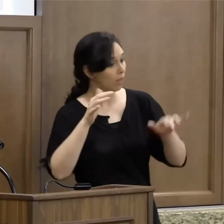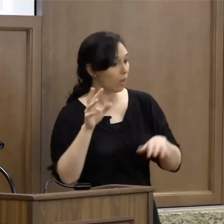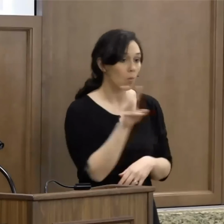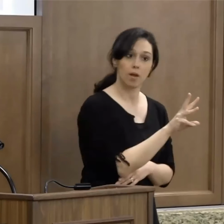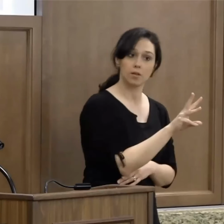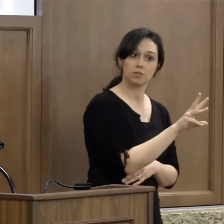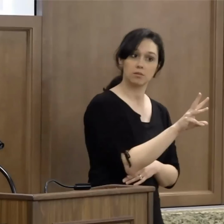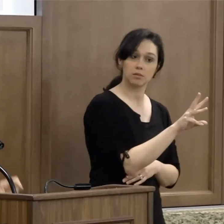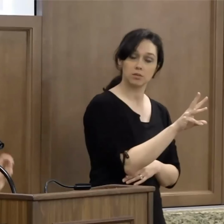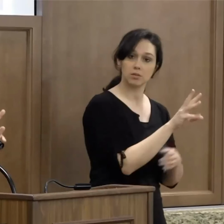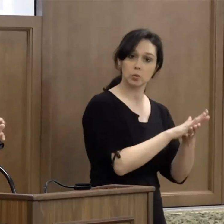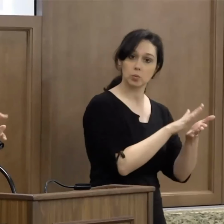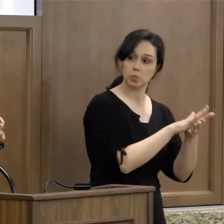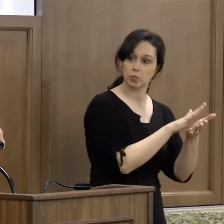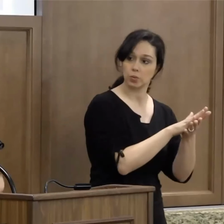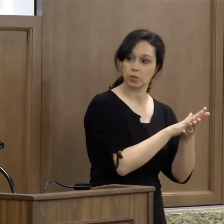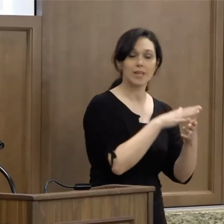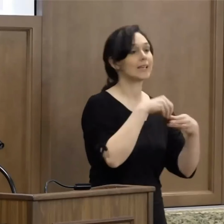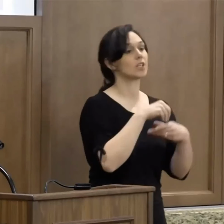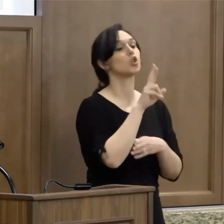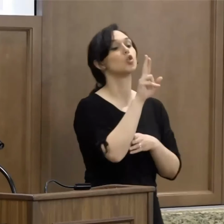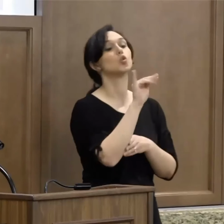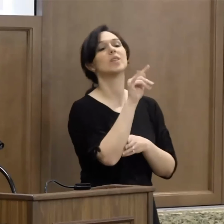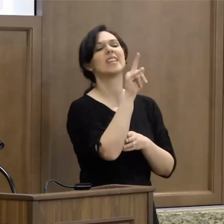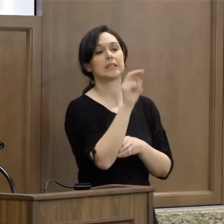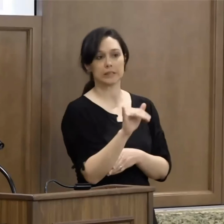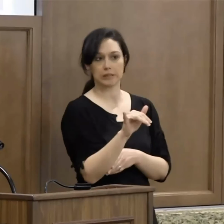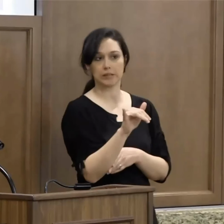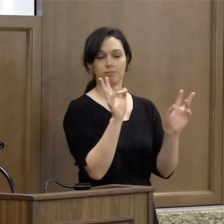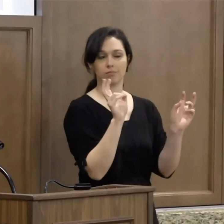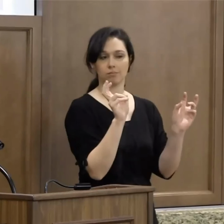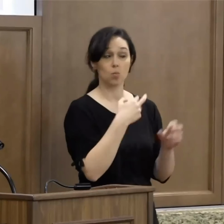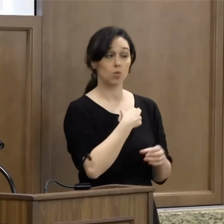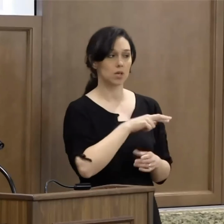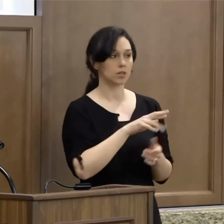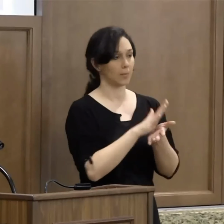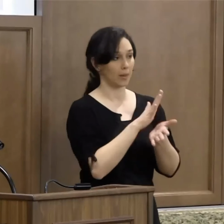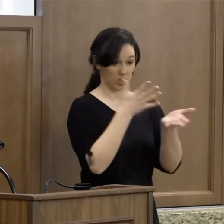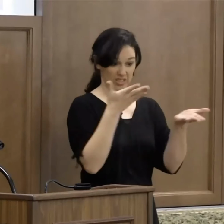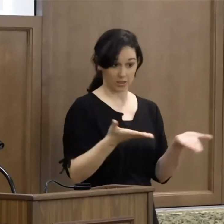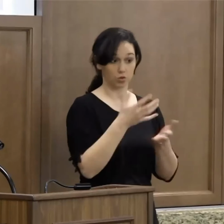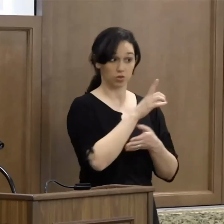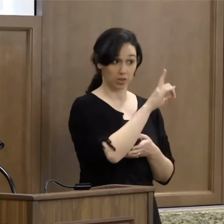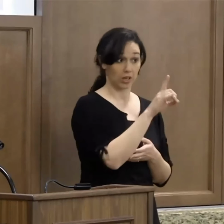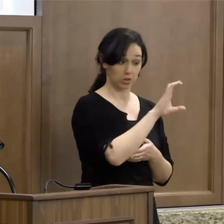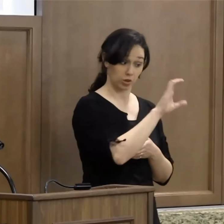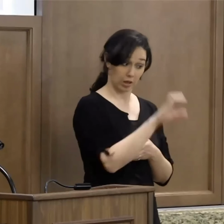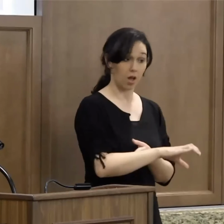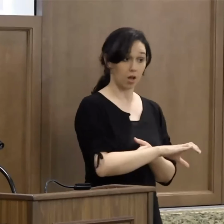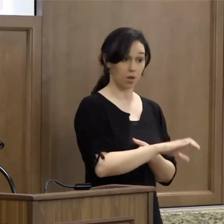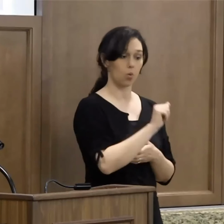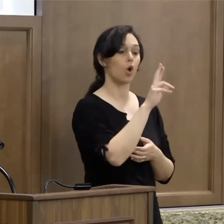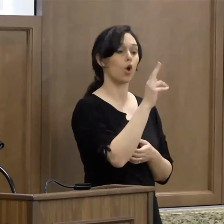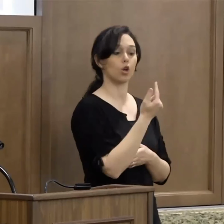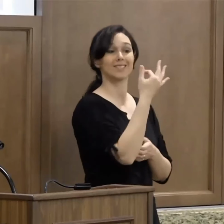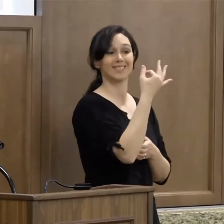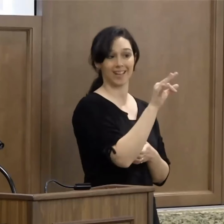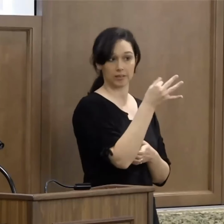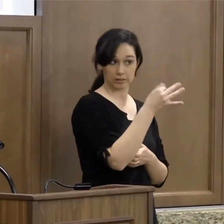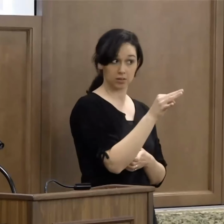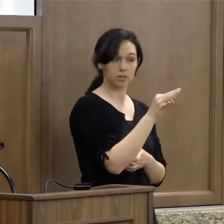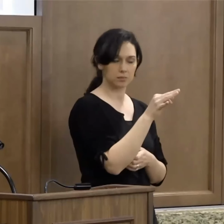West. In Unity, a religious paper here in Chicago, under the date of August 19th,